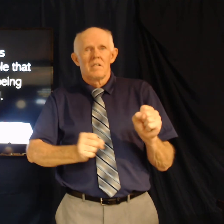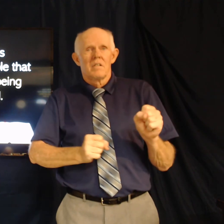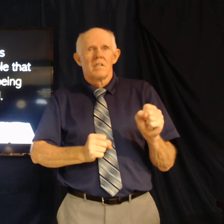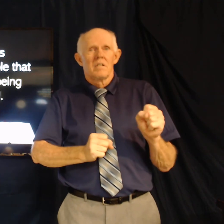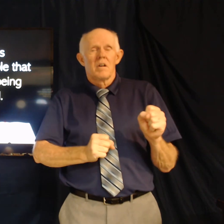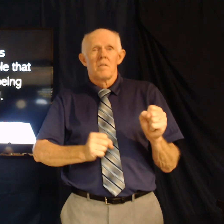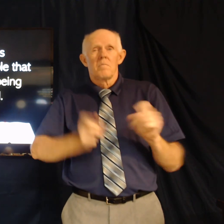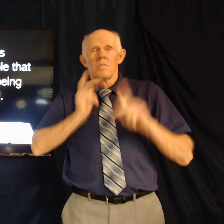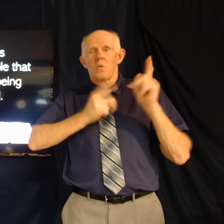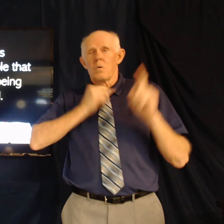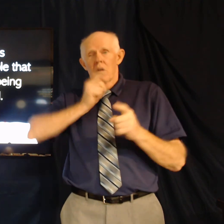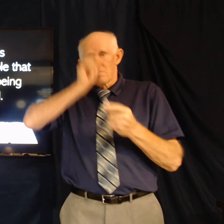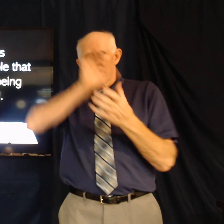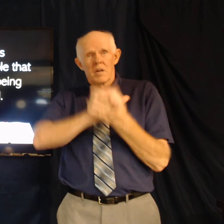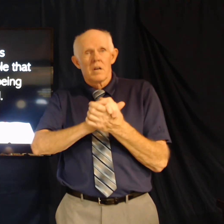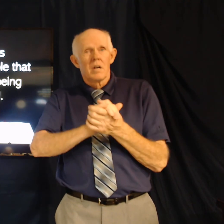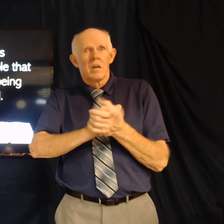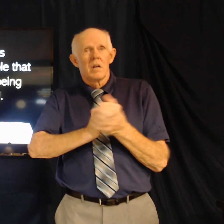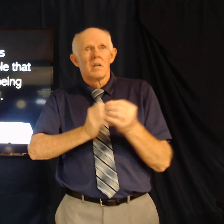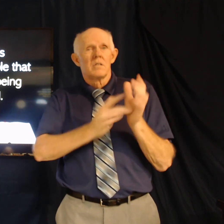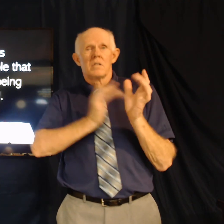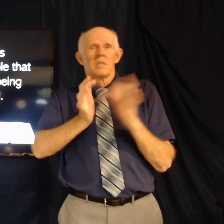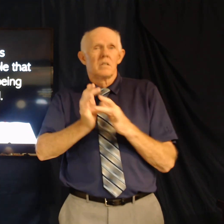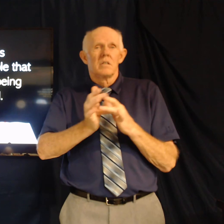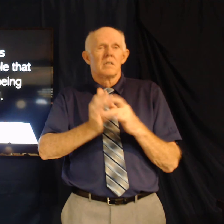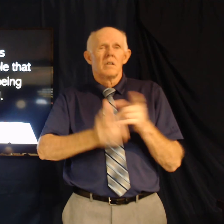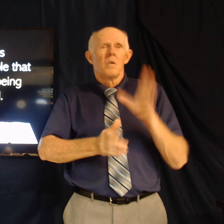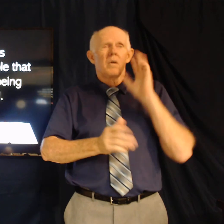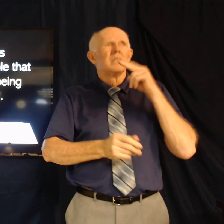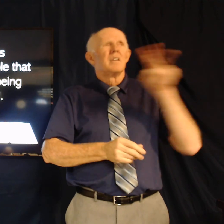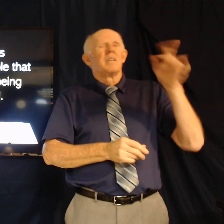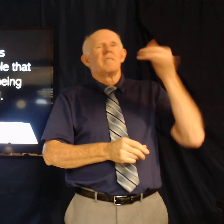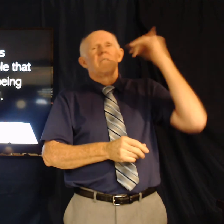The cross is for all people. People believe.